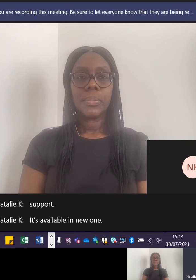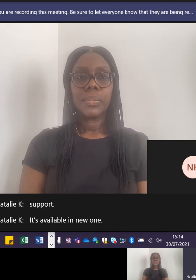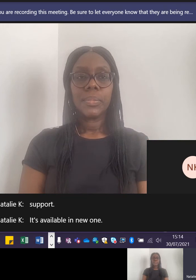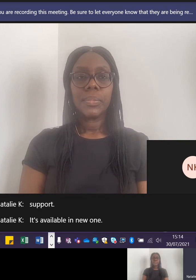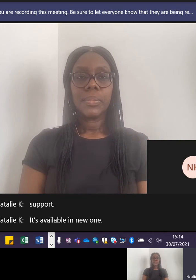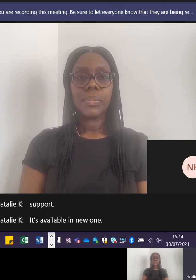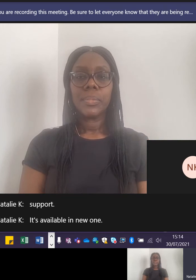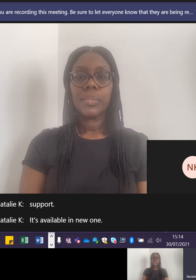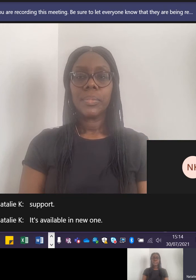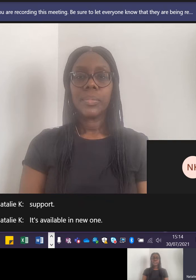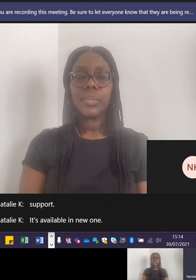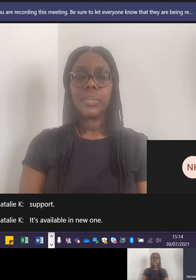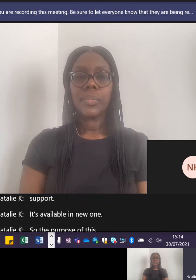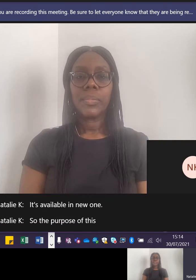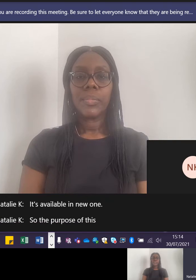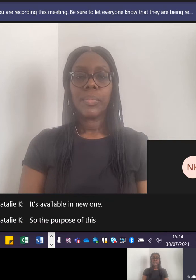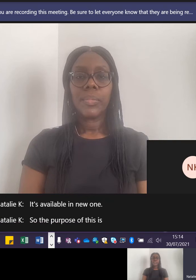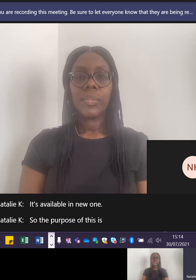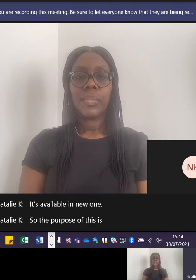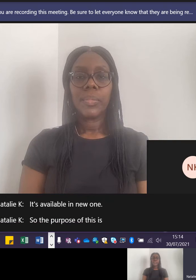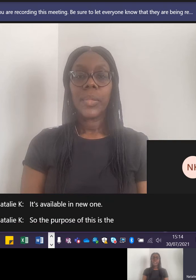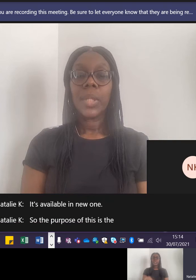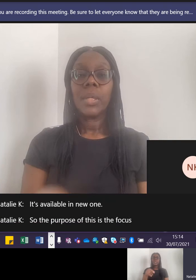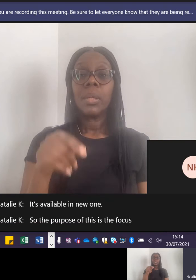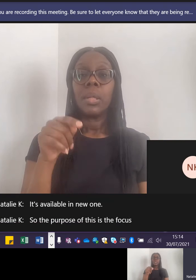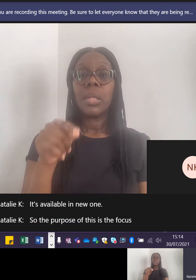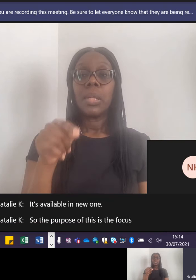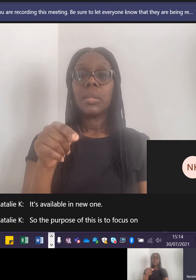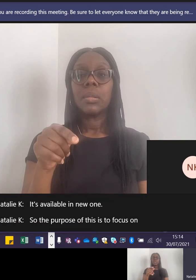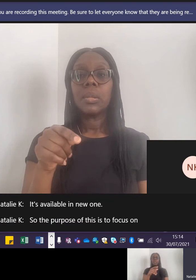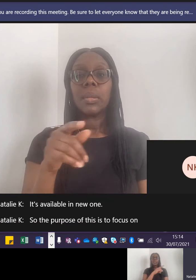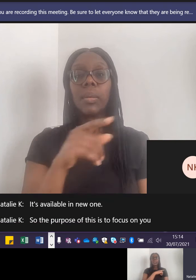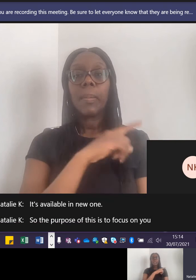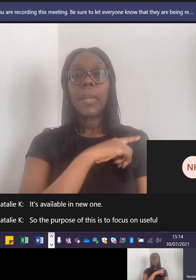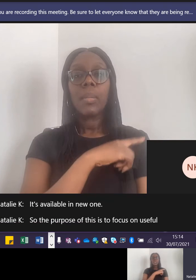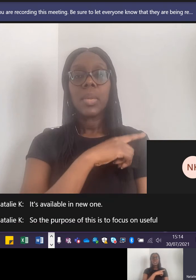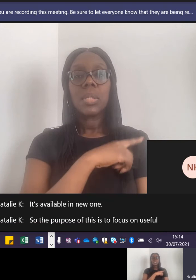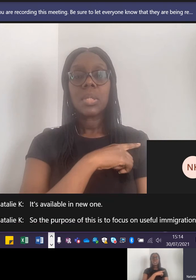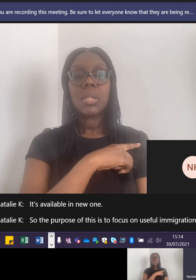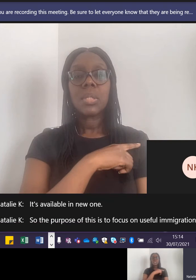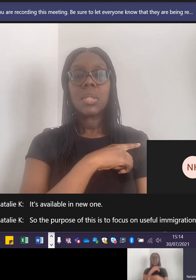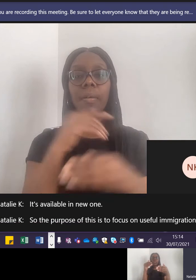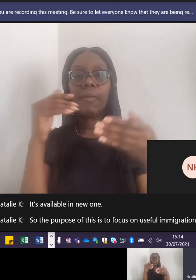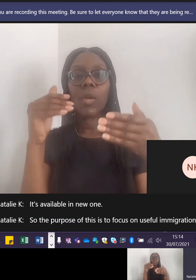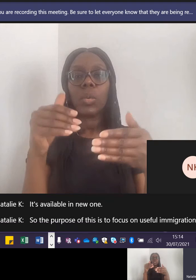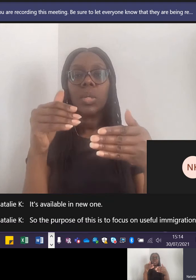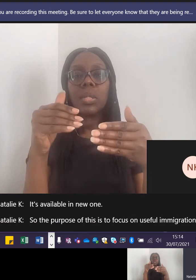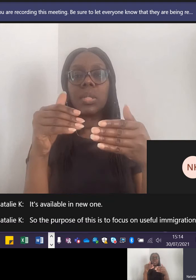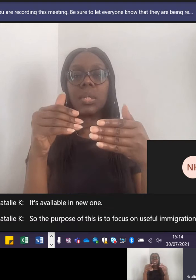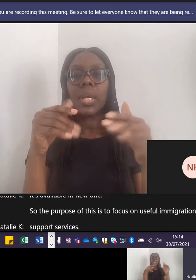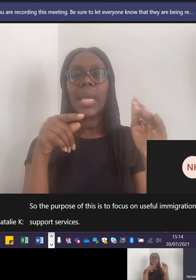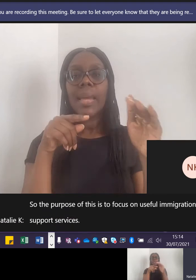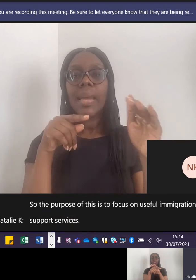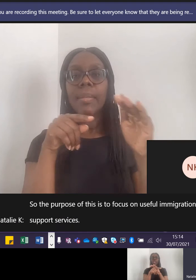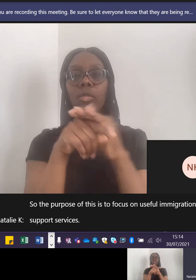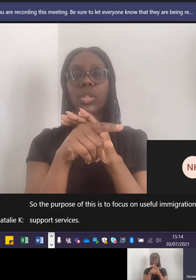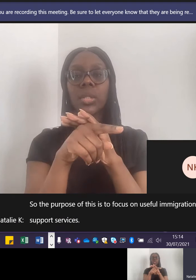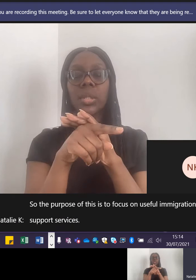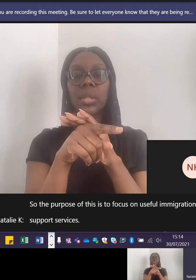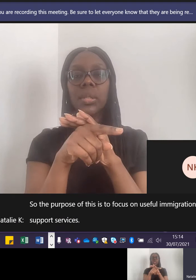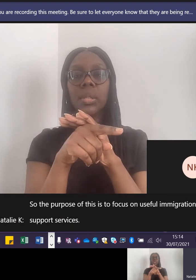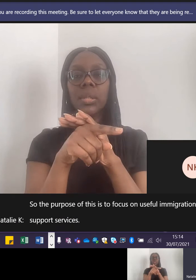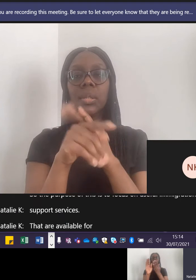So the purpose of this is the focus on useful immigration support services that are